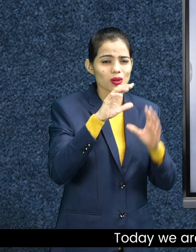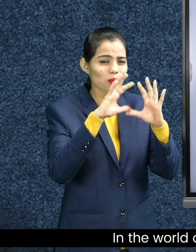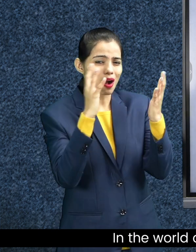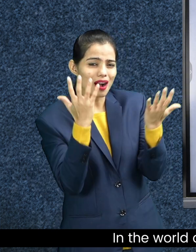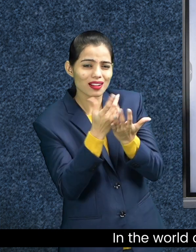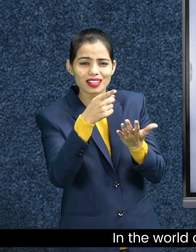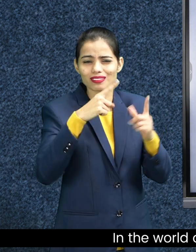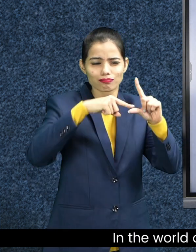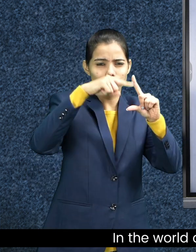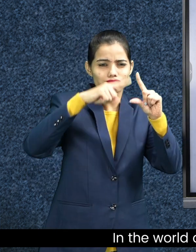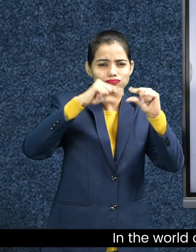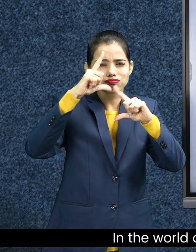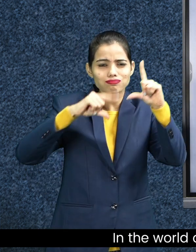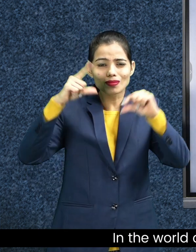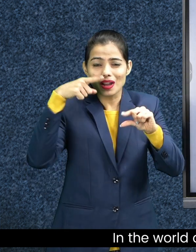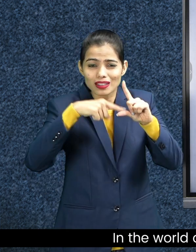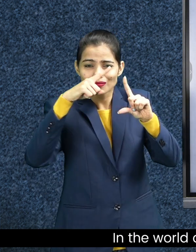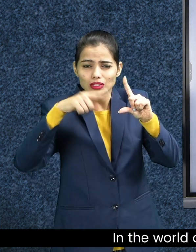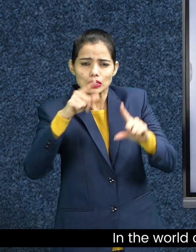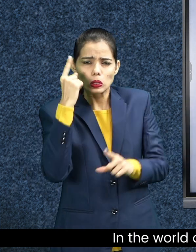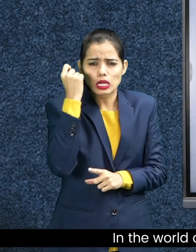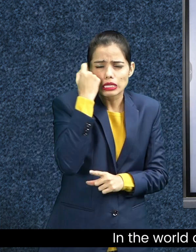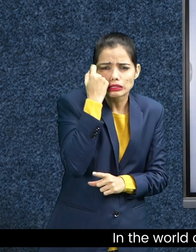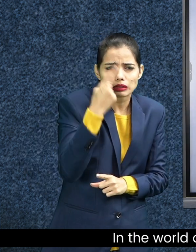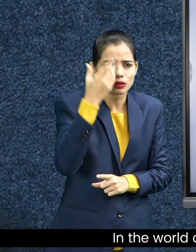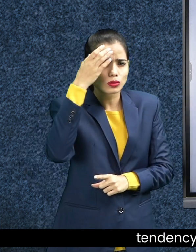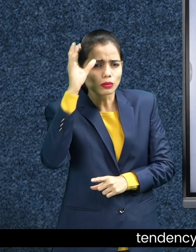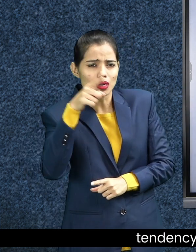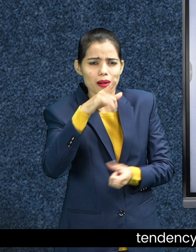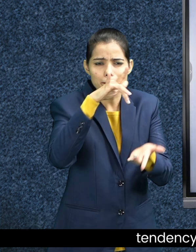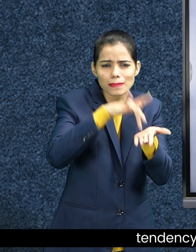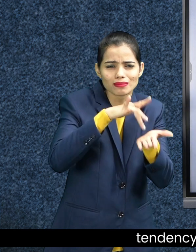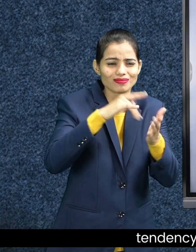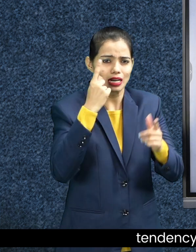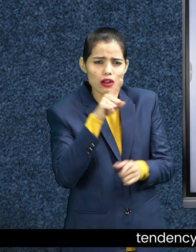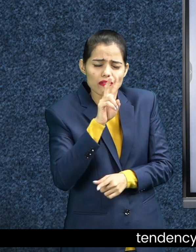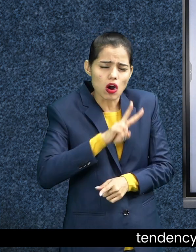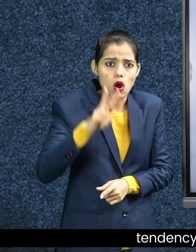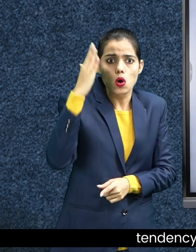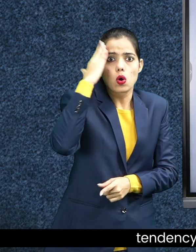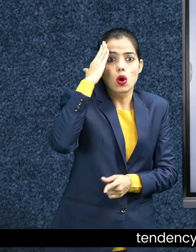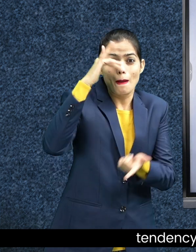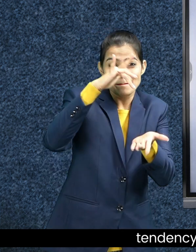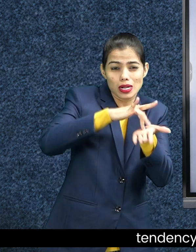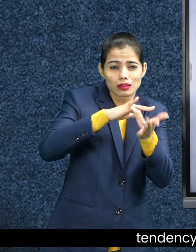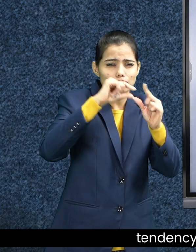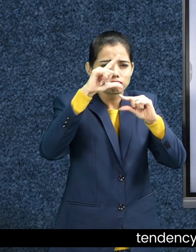In the world of statistics, understanding the concept of central tendency is crucial for interpreting and analyzing